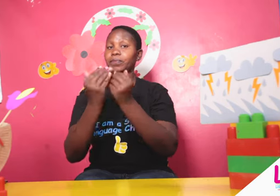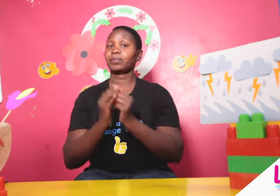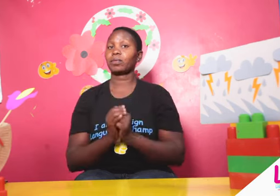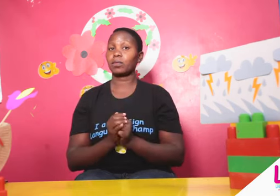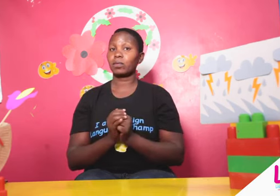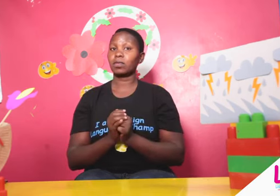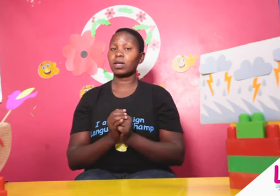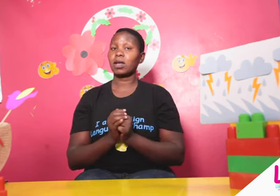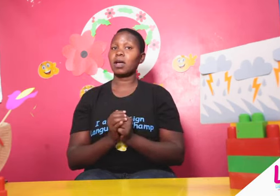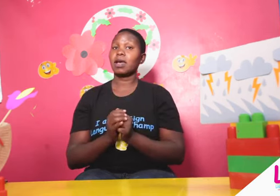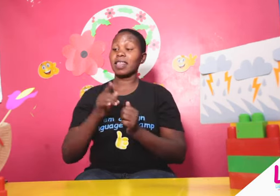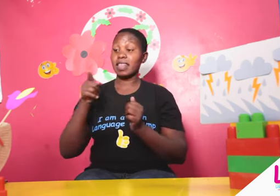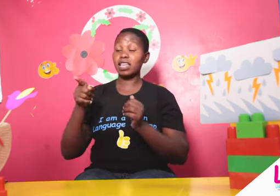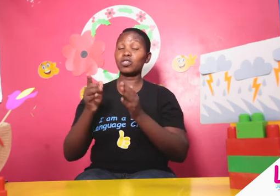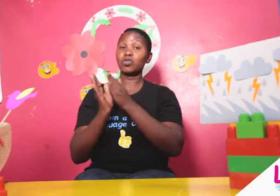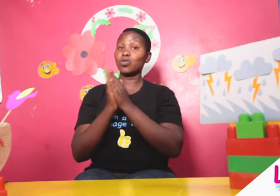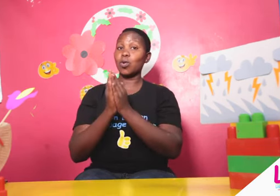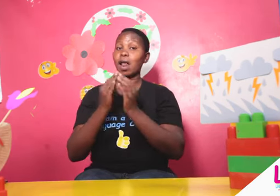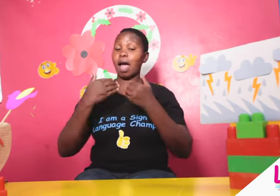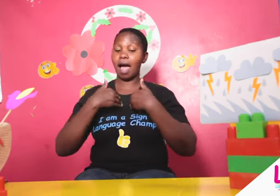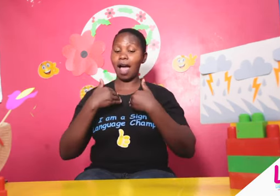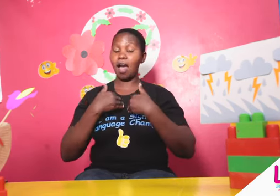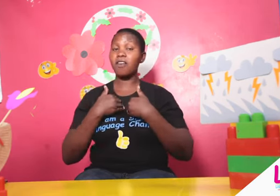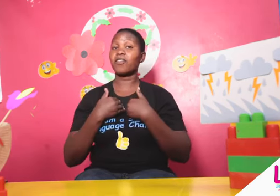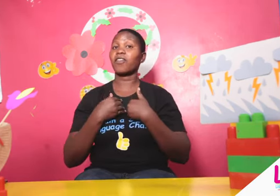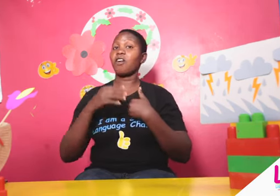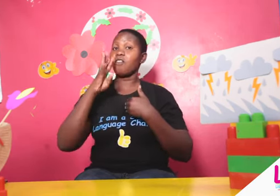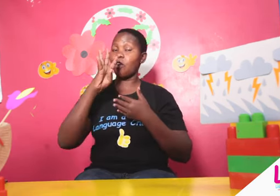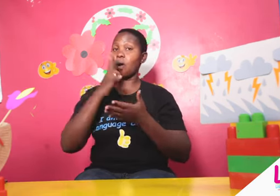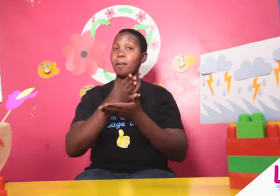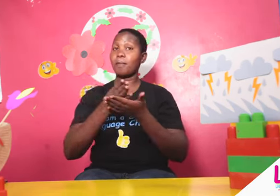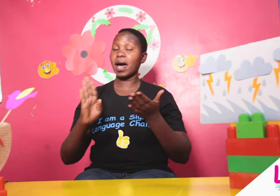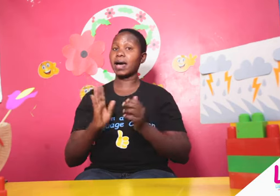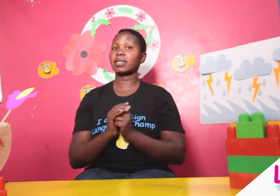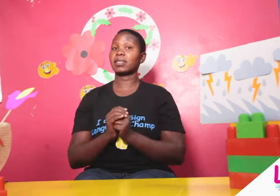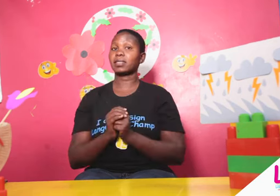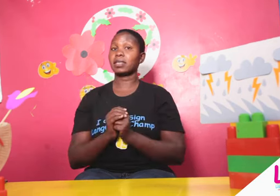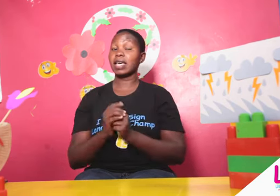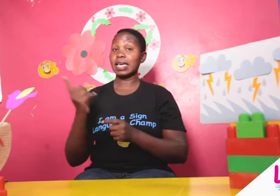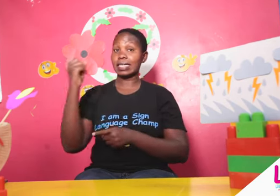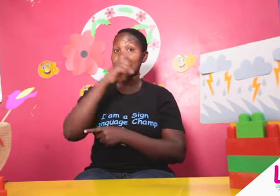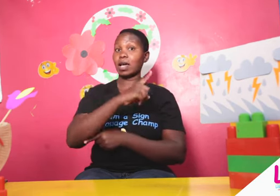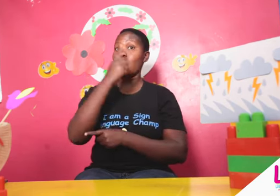Ark. This story has 4 parts. Day